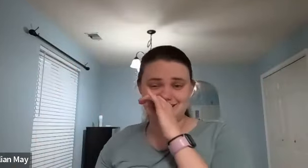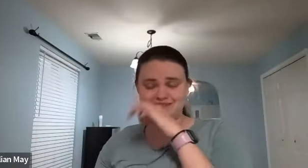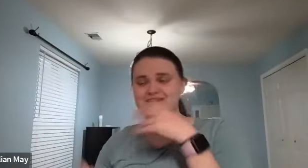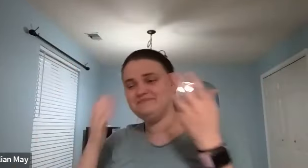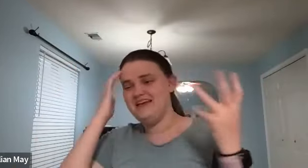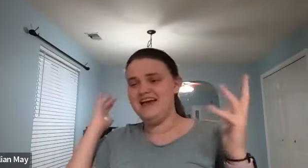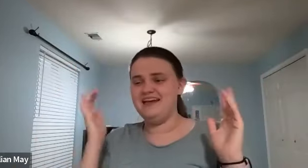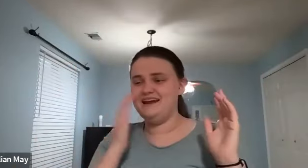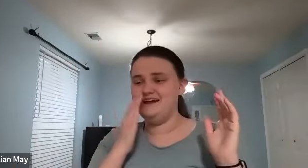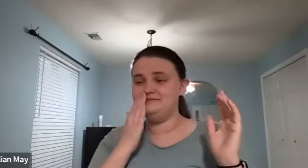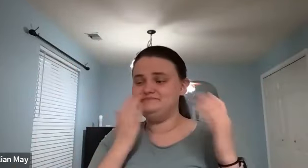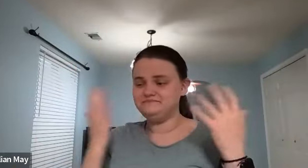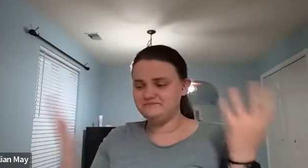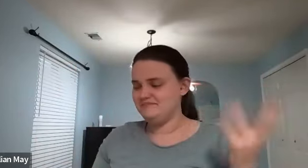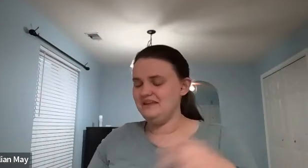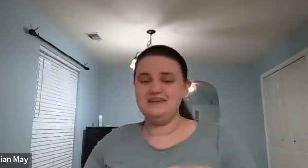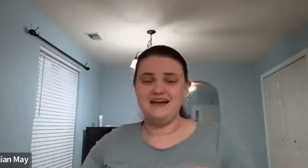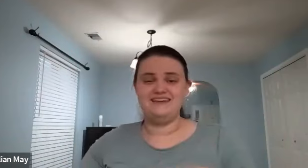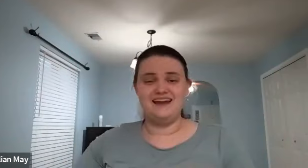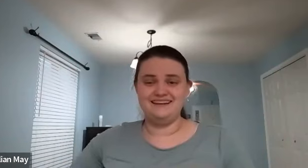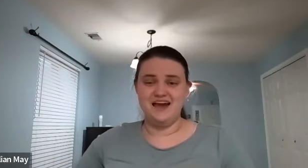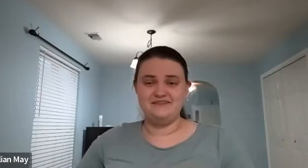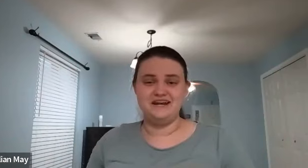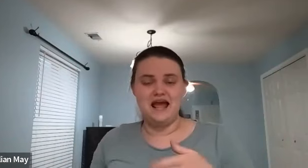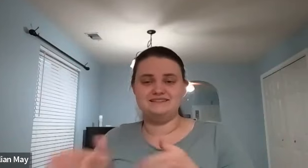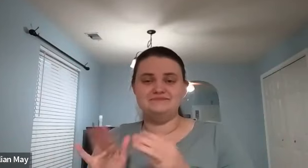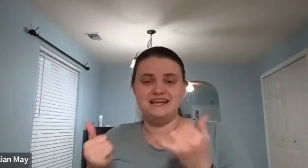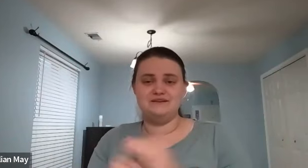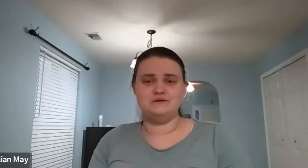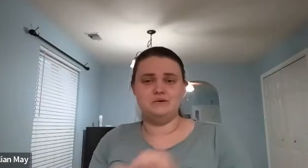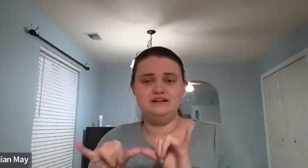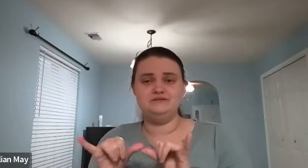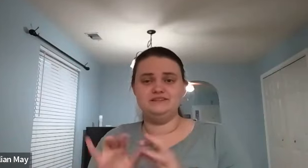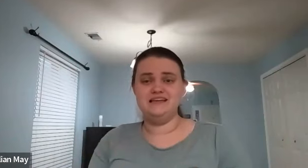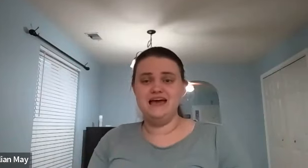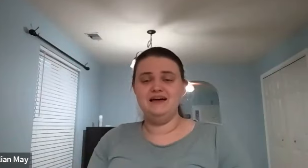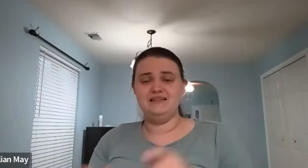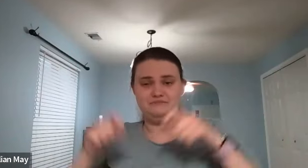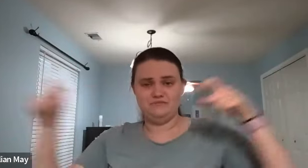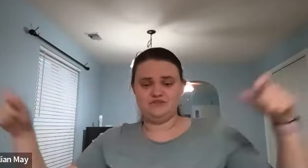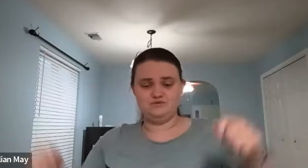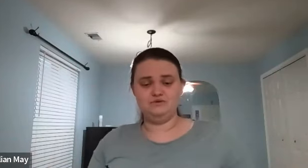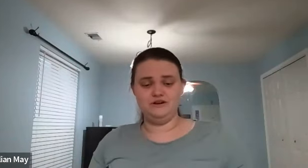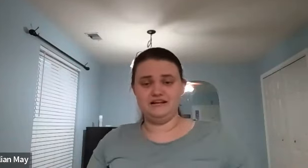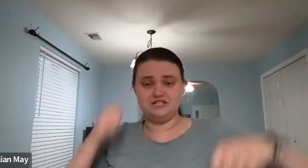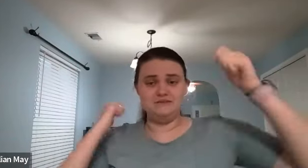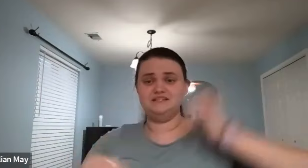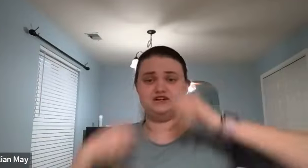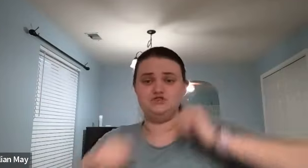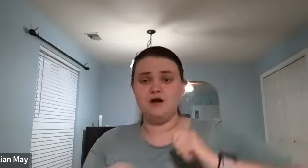with it. And yeah, and they got a kick out of it. And I asked them today, I was like, well, what do I do with this? Like with this ruler. And I just immediately started drums.